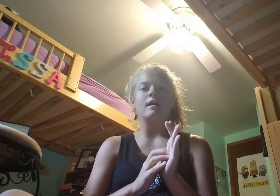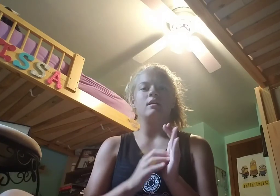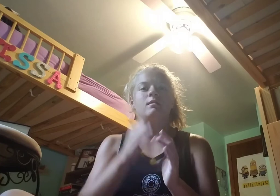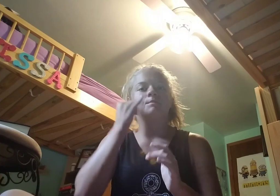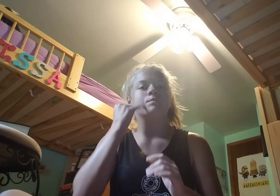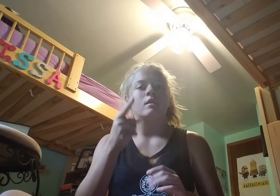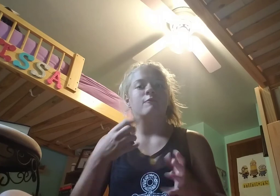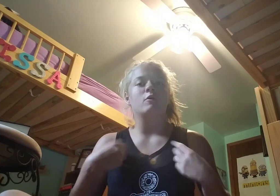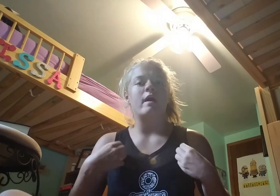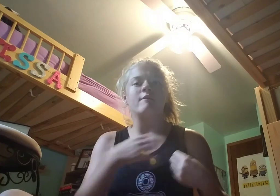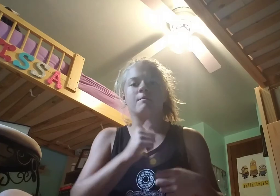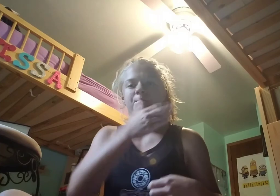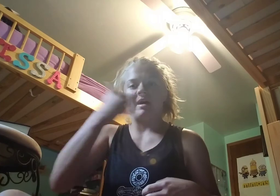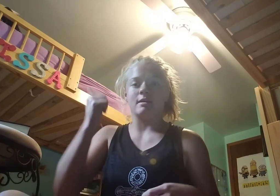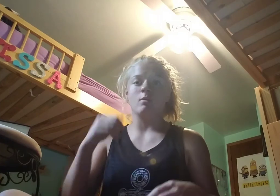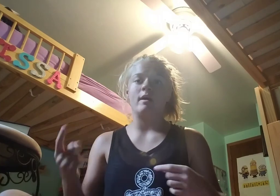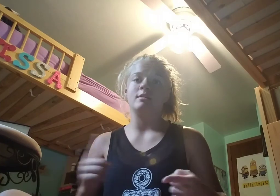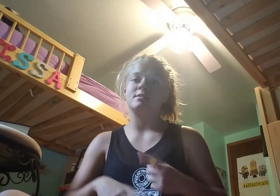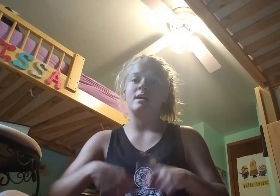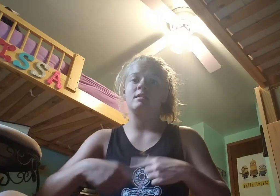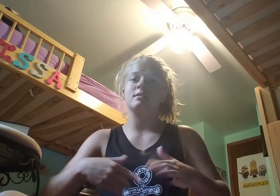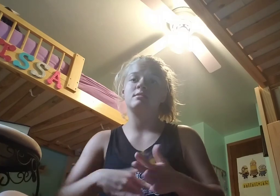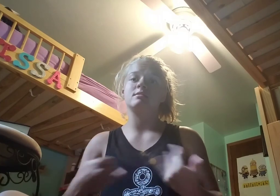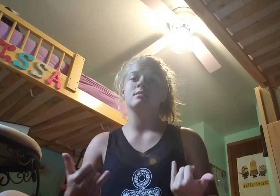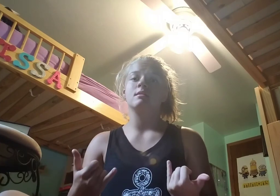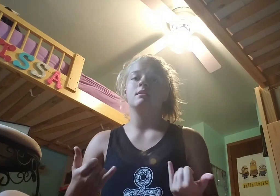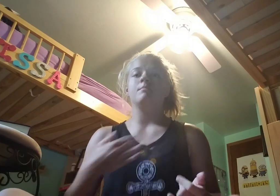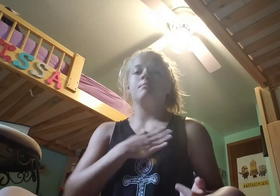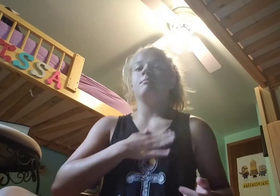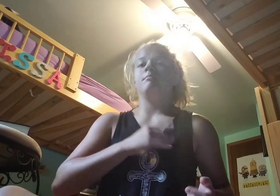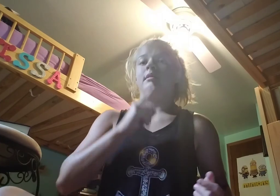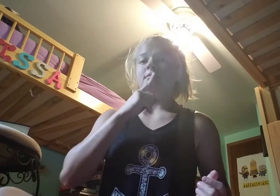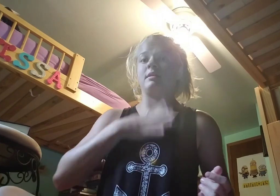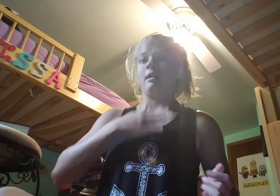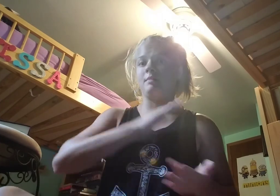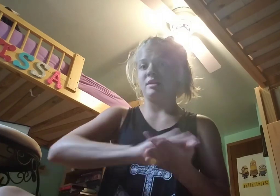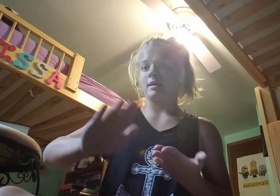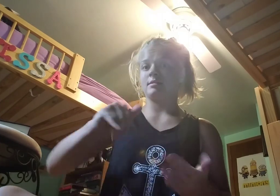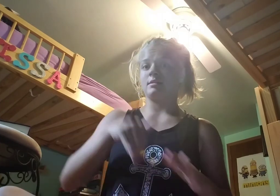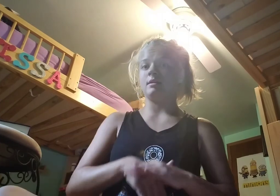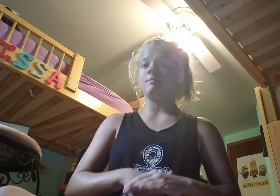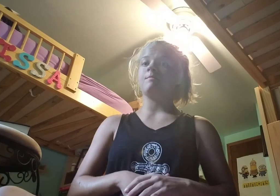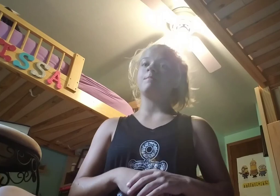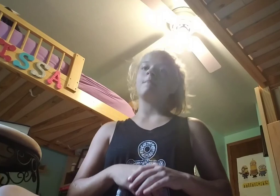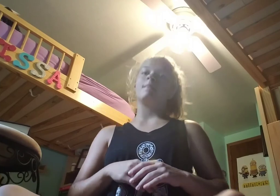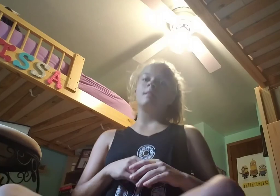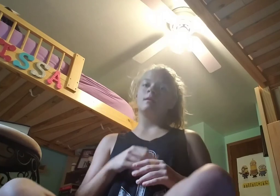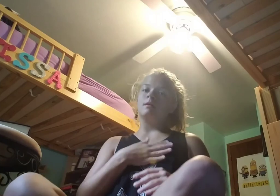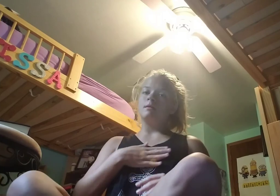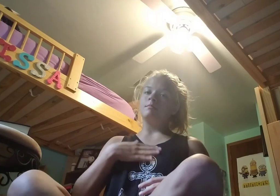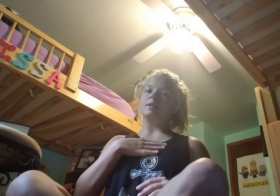Again, if you have a better way to sign this, please tell me nicely,